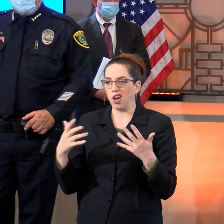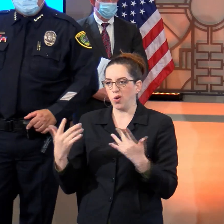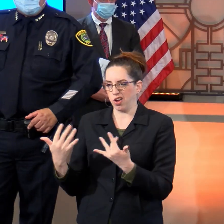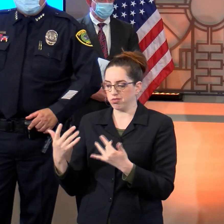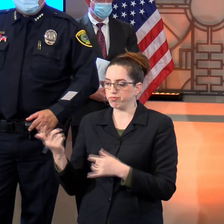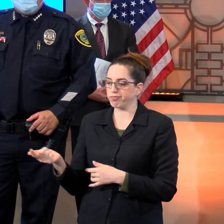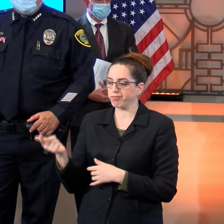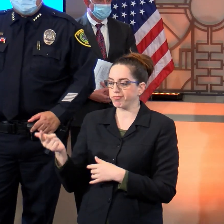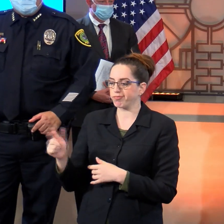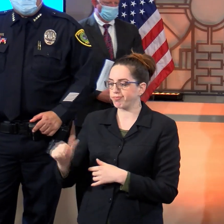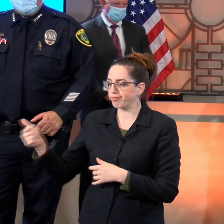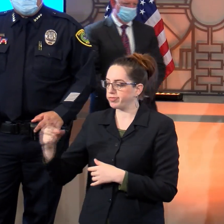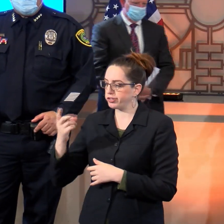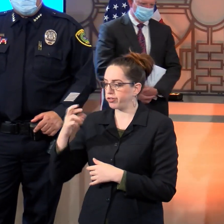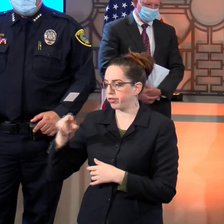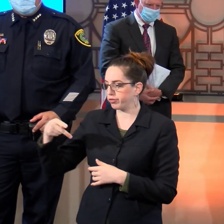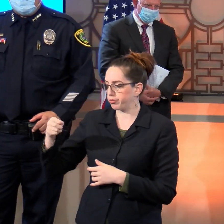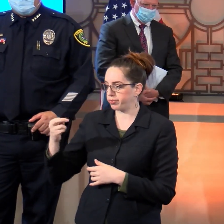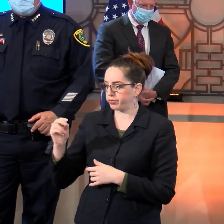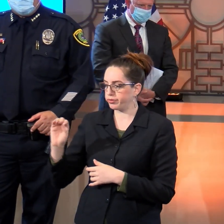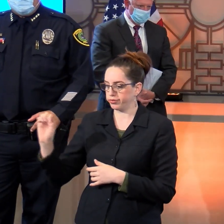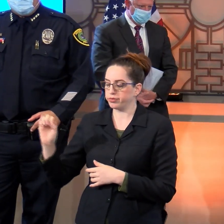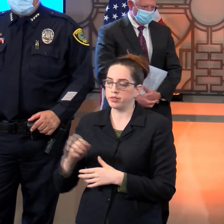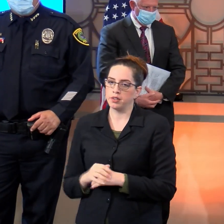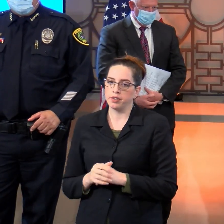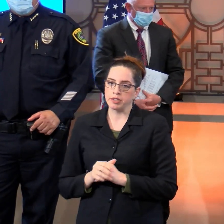and bring up Dr. Peirce.